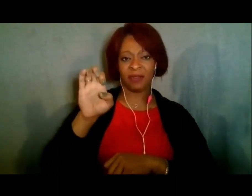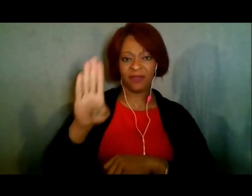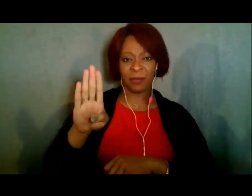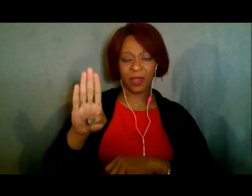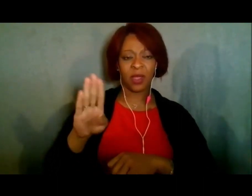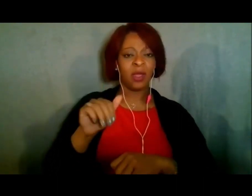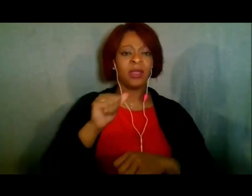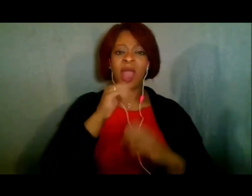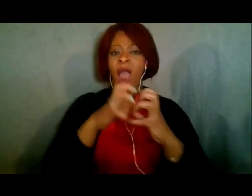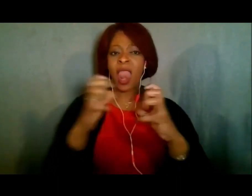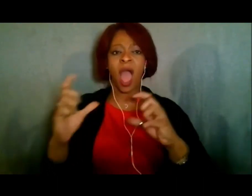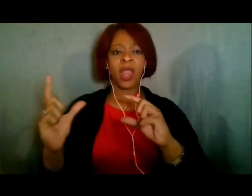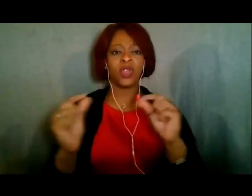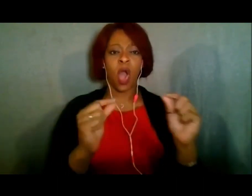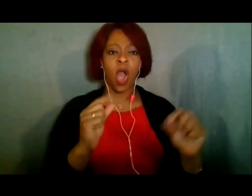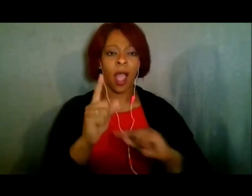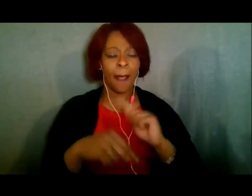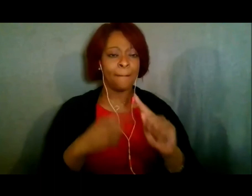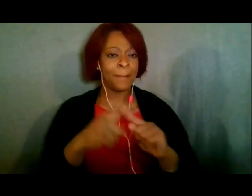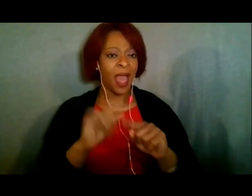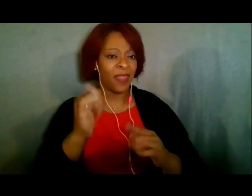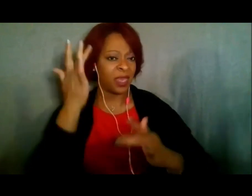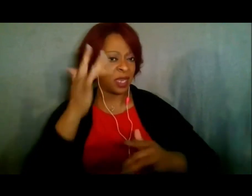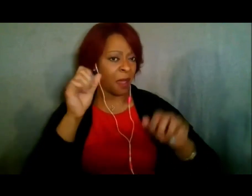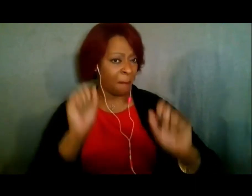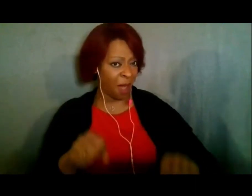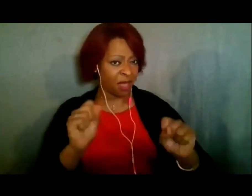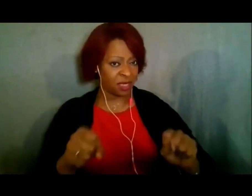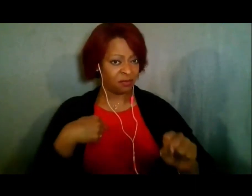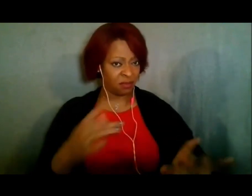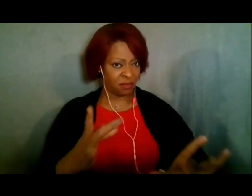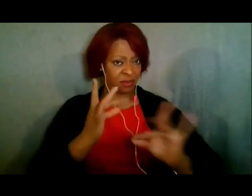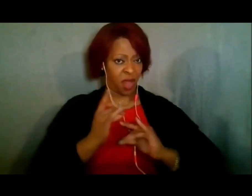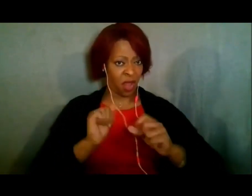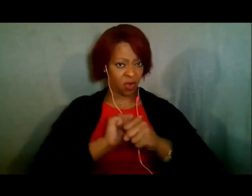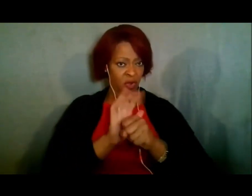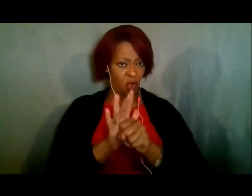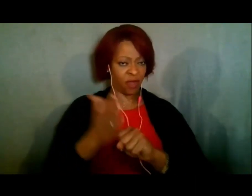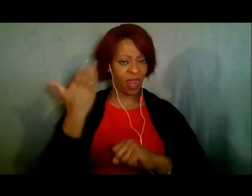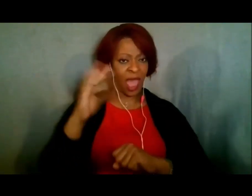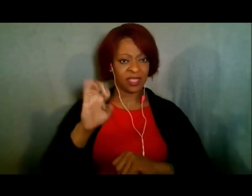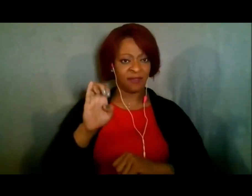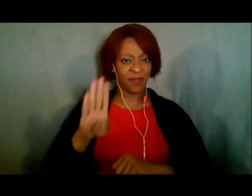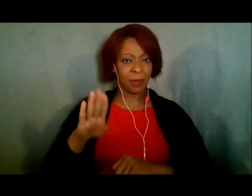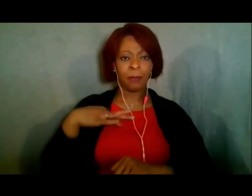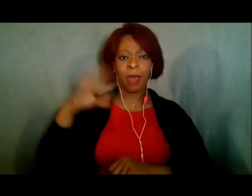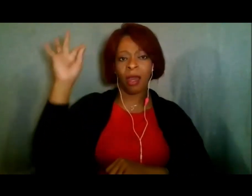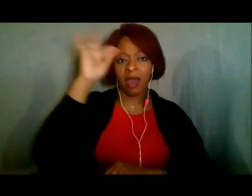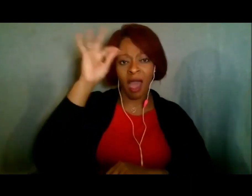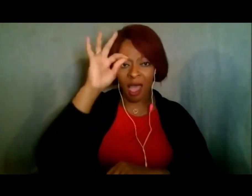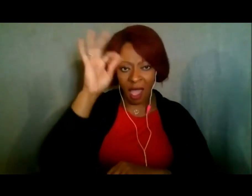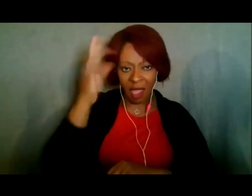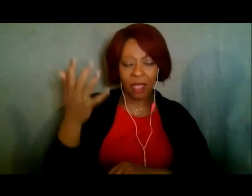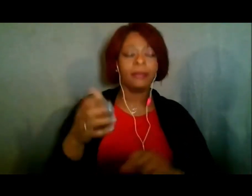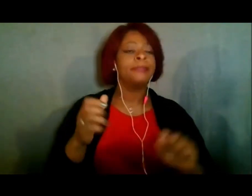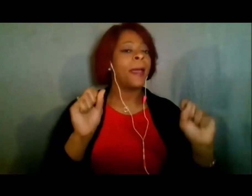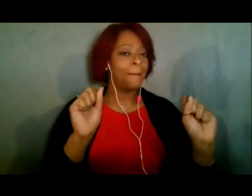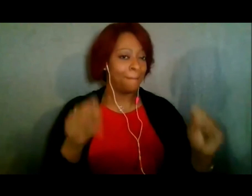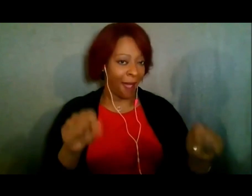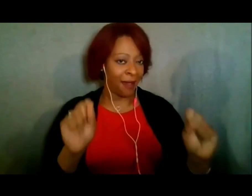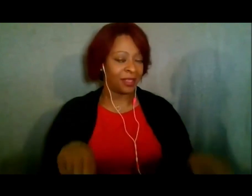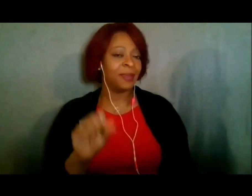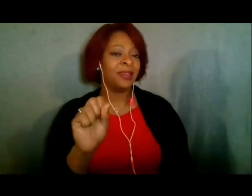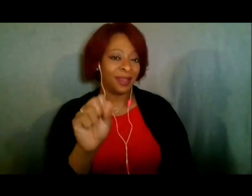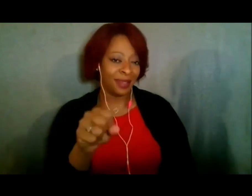talk about the disease. Is it possible that I had COVID last February and did not know it? It is very possible.